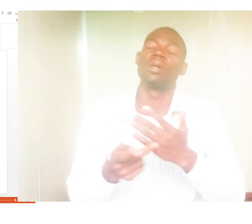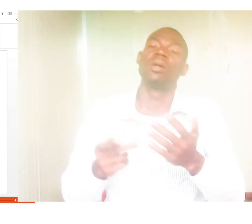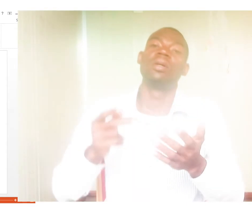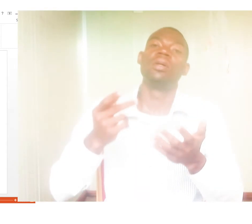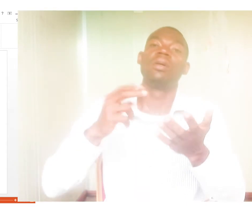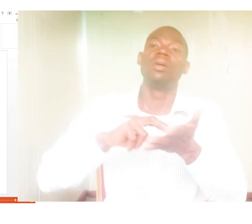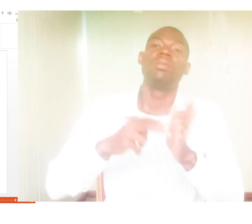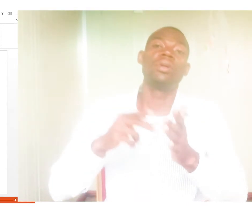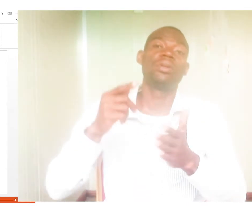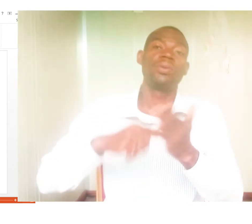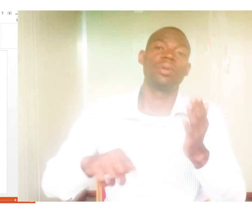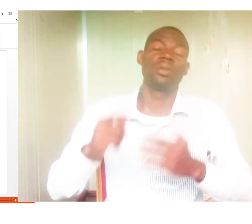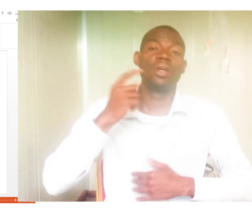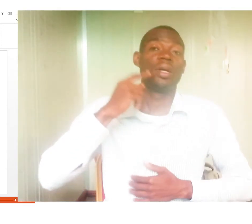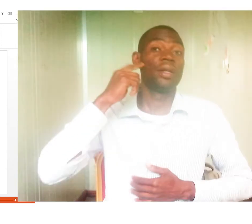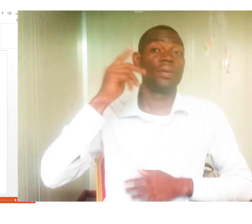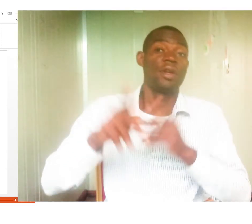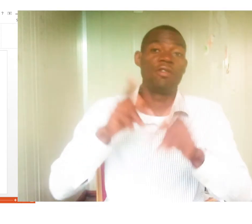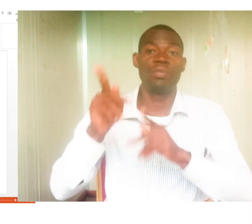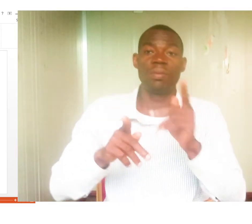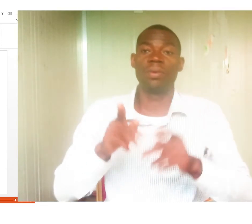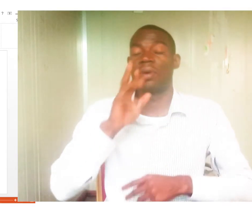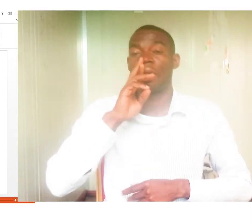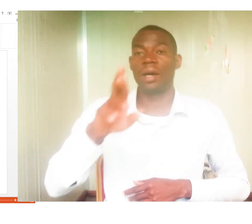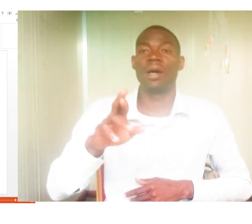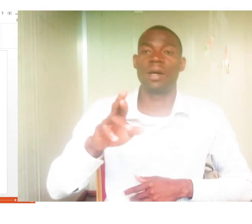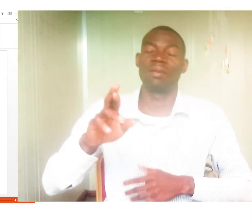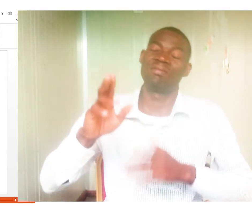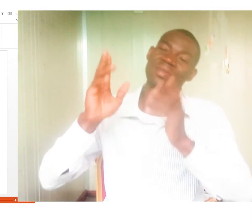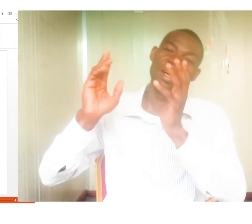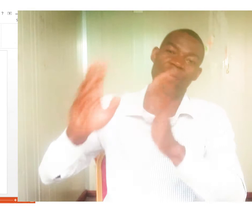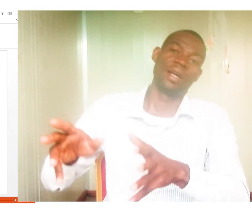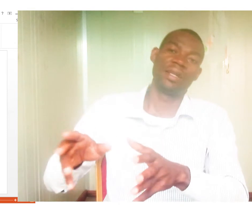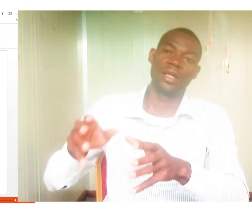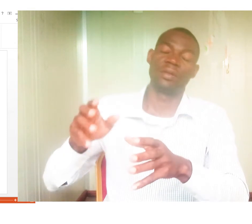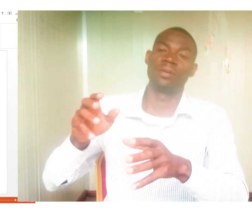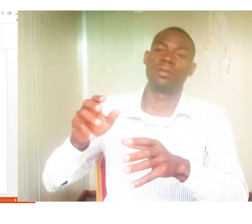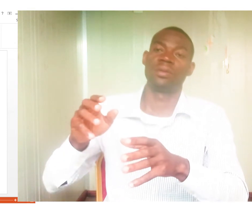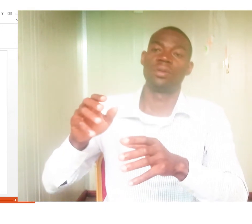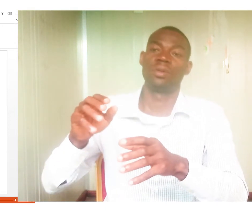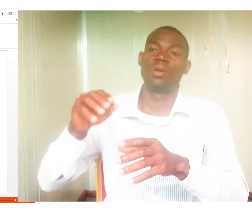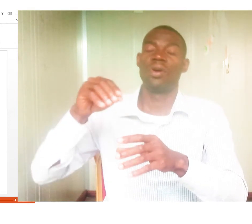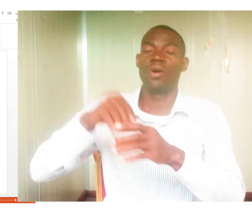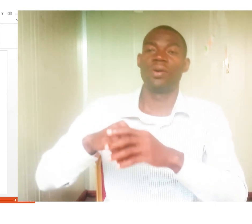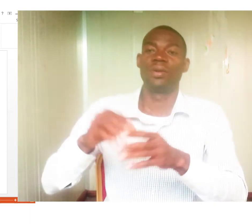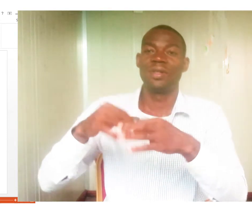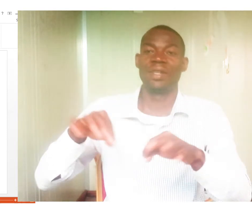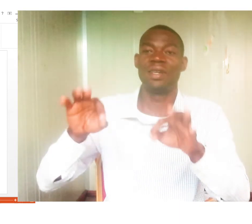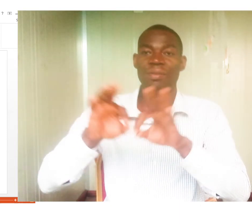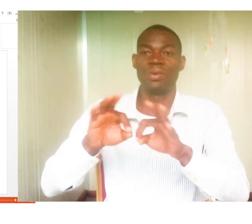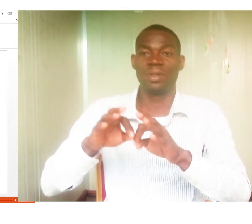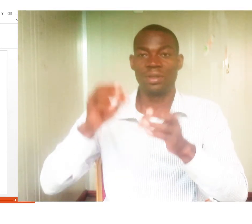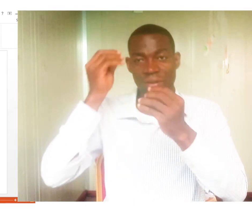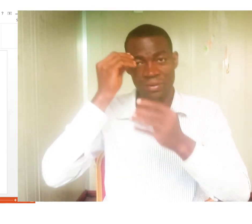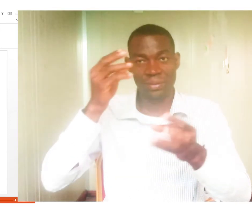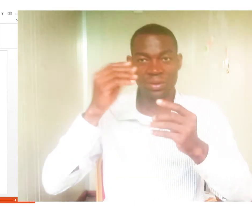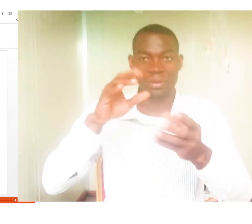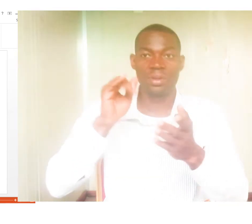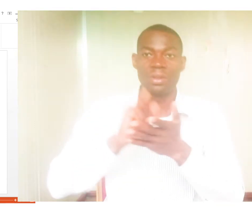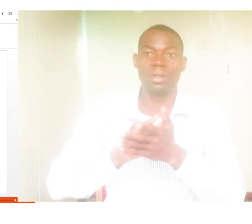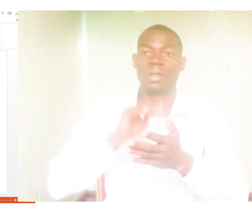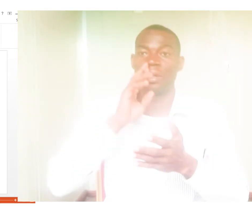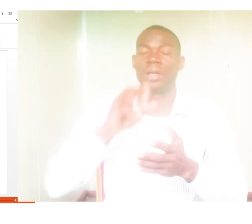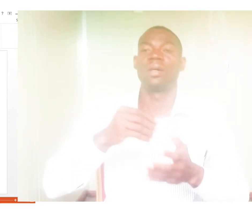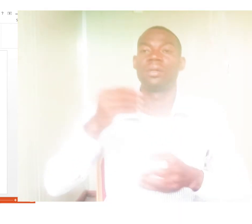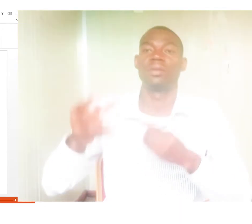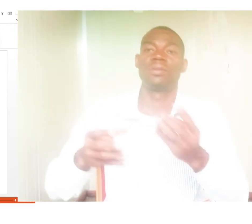out on important information that broadcast to the general public, such as